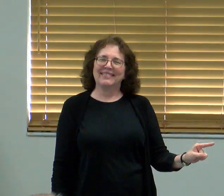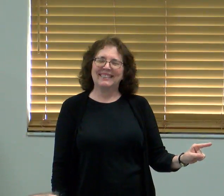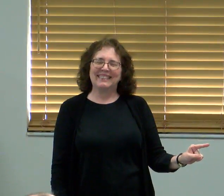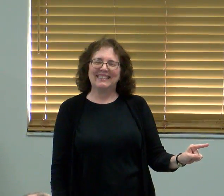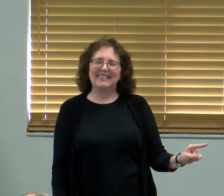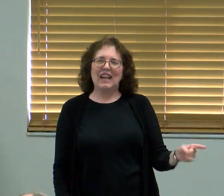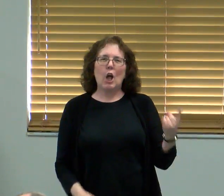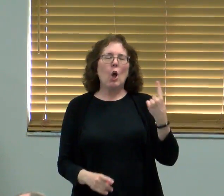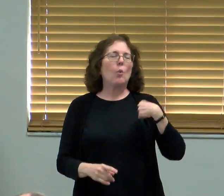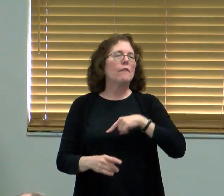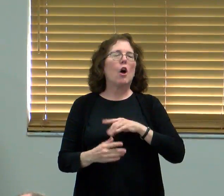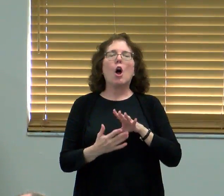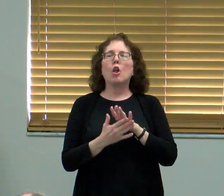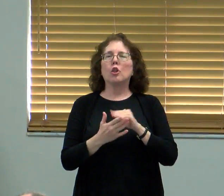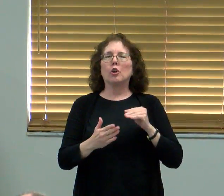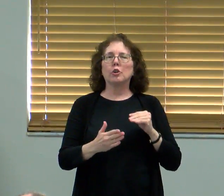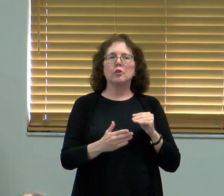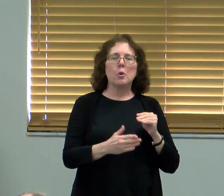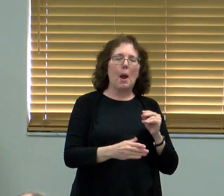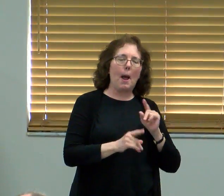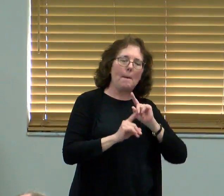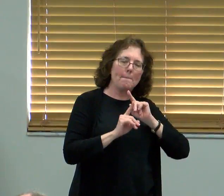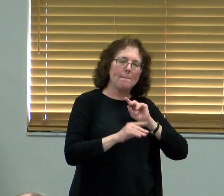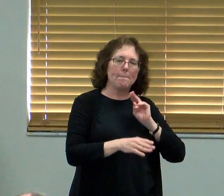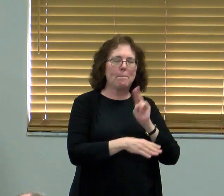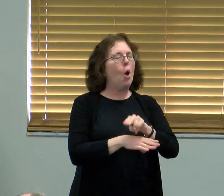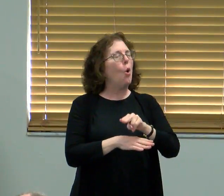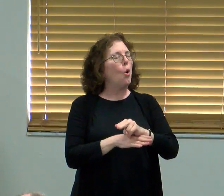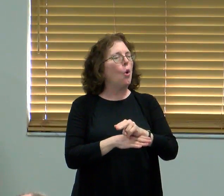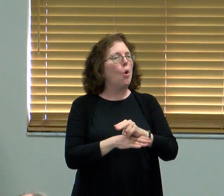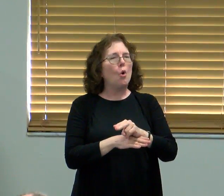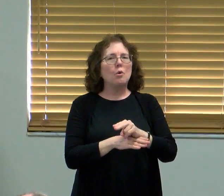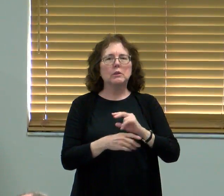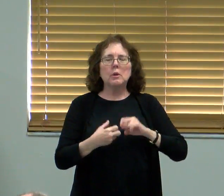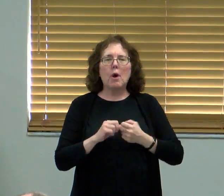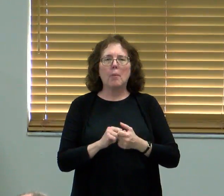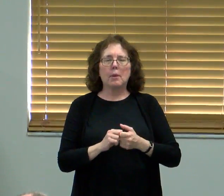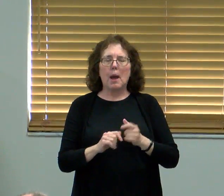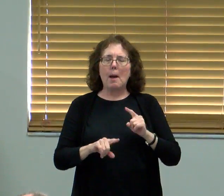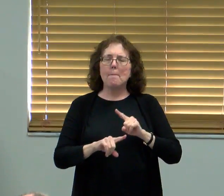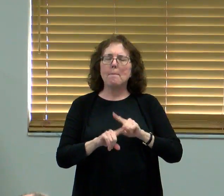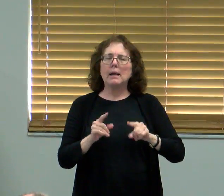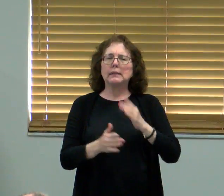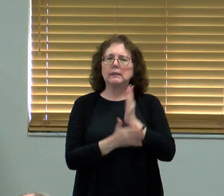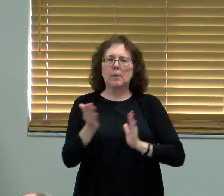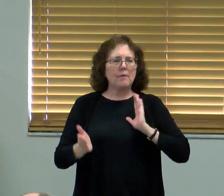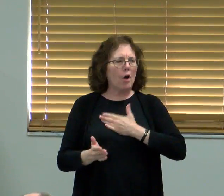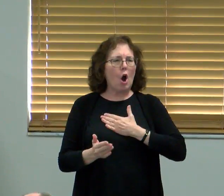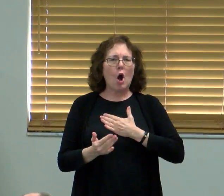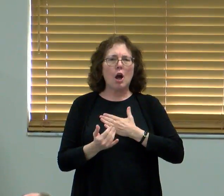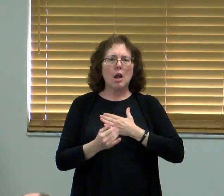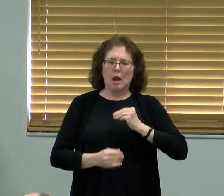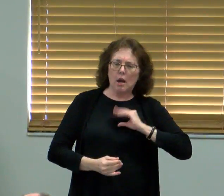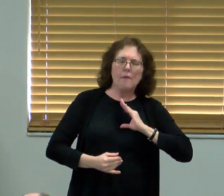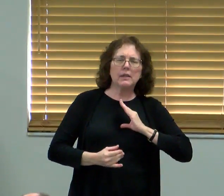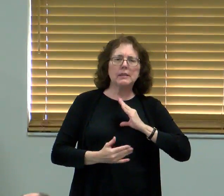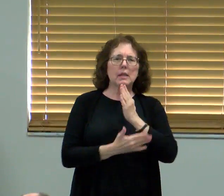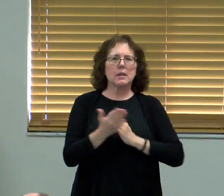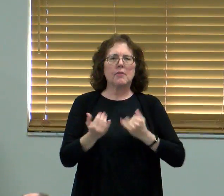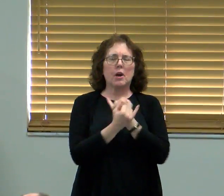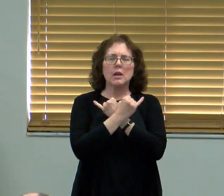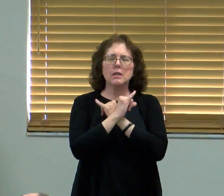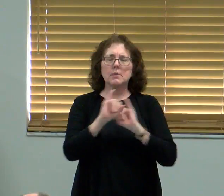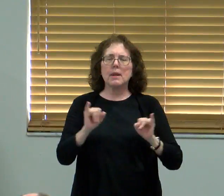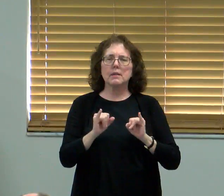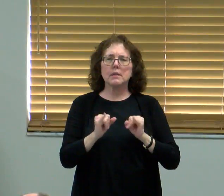We have all learned to overcome this adversity, but still feel like our confidence and part of our independence has been lost. This is where Canine Companions for